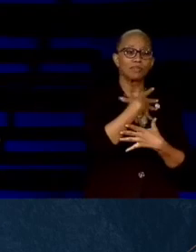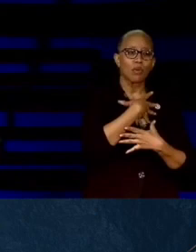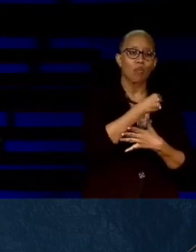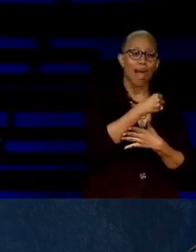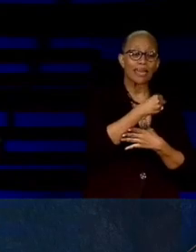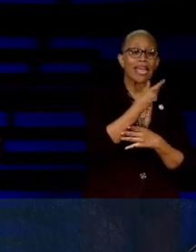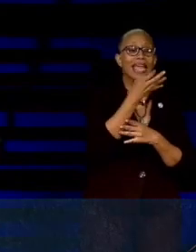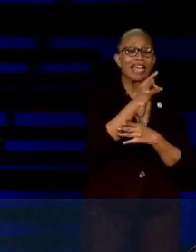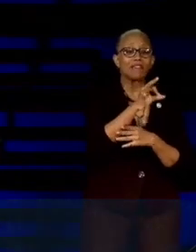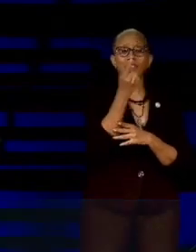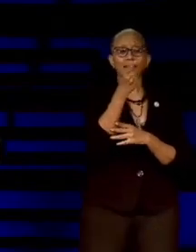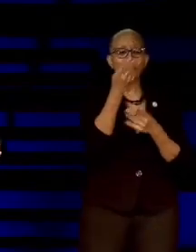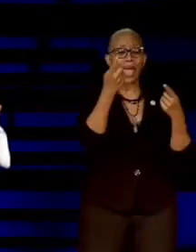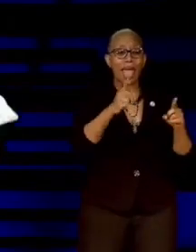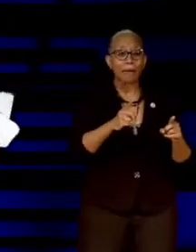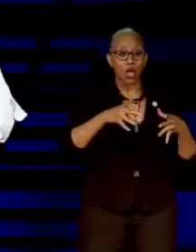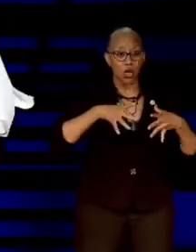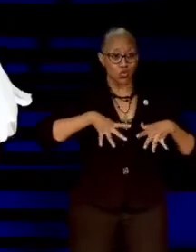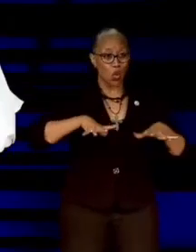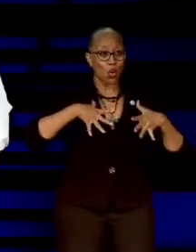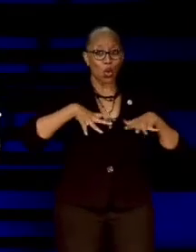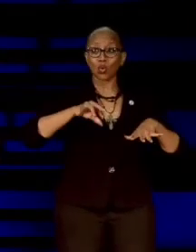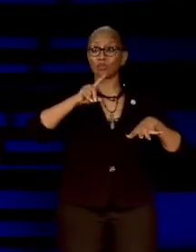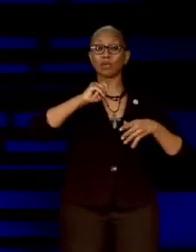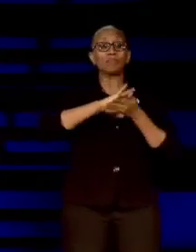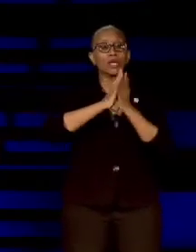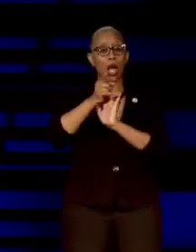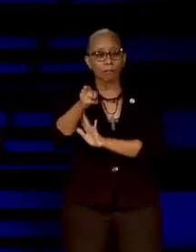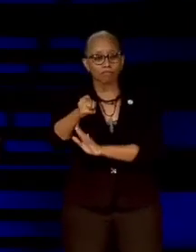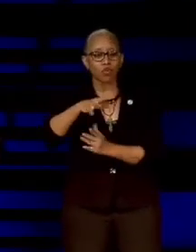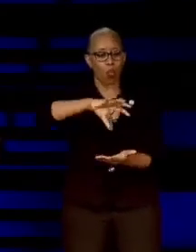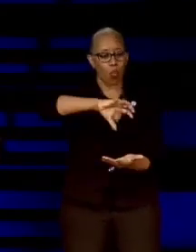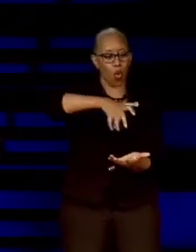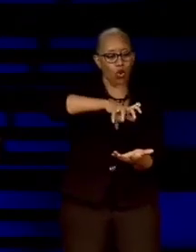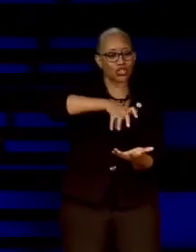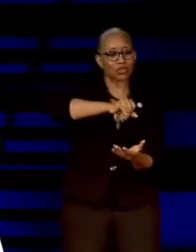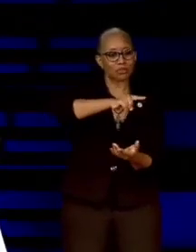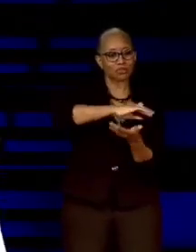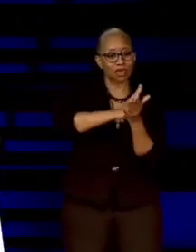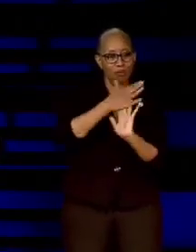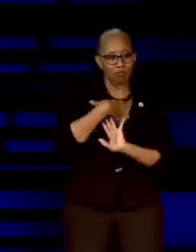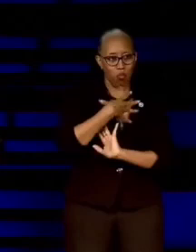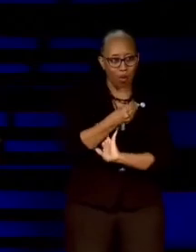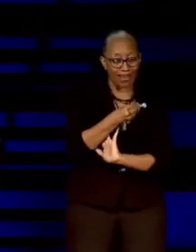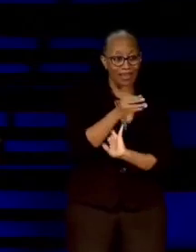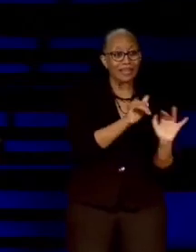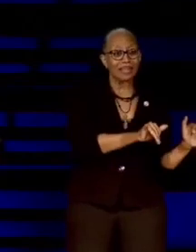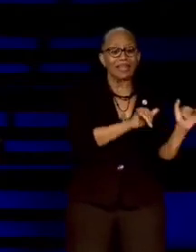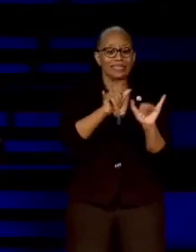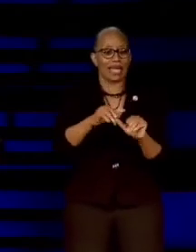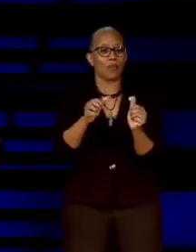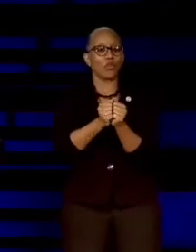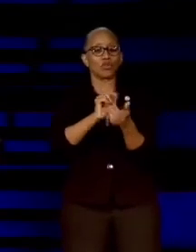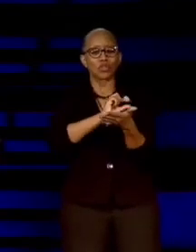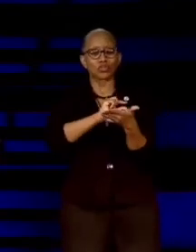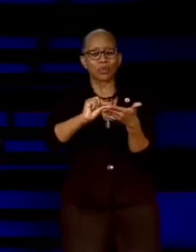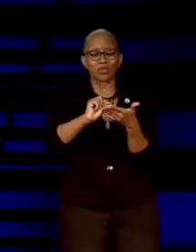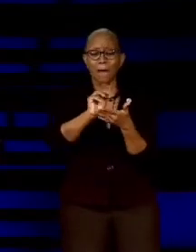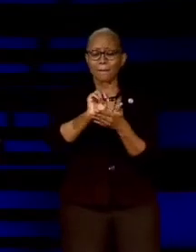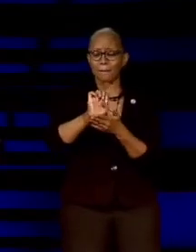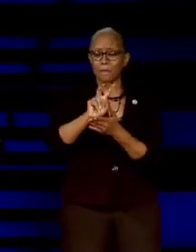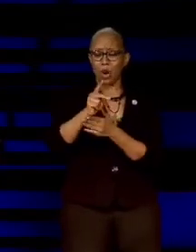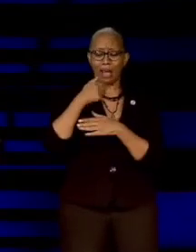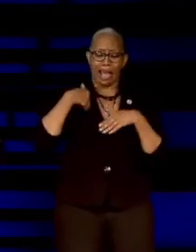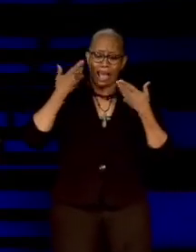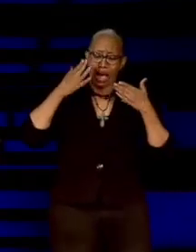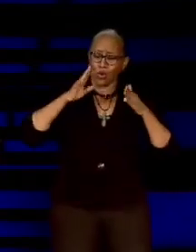when you mess over some clothes, your clothes got to come out white. And the Bible is saying that Mark said, I don't know what